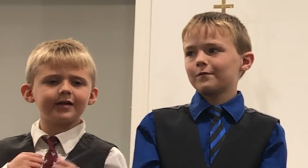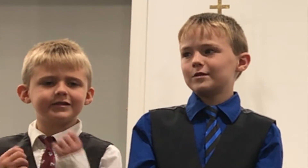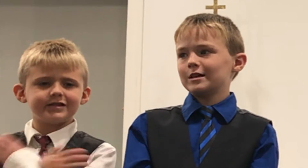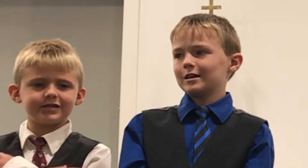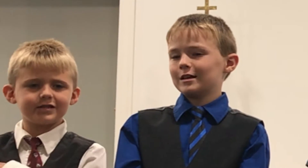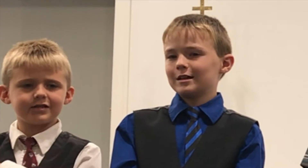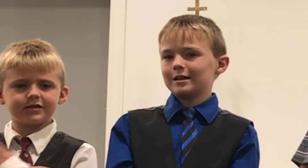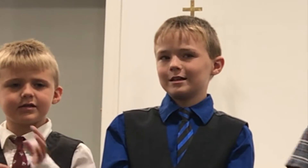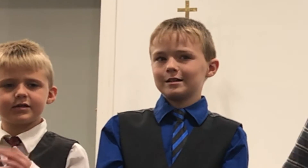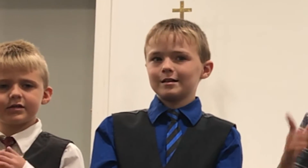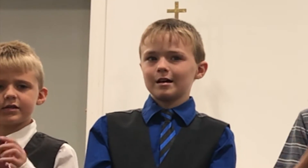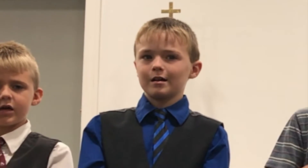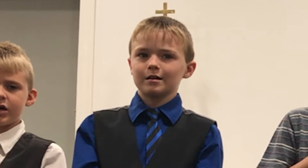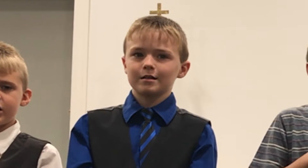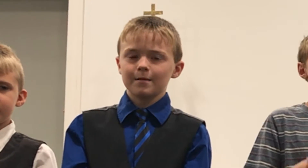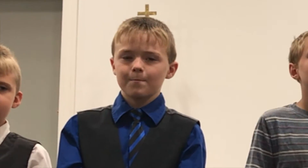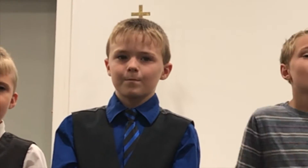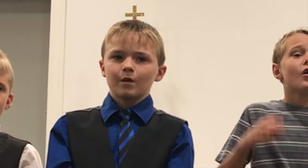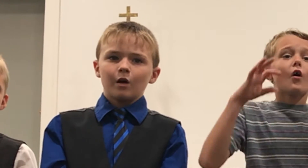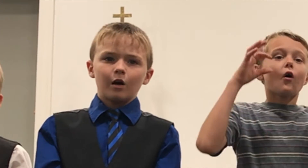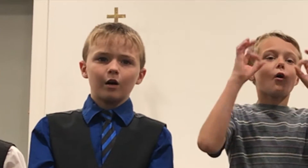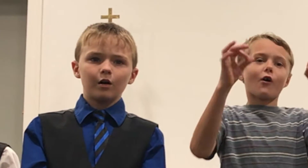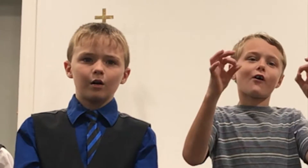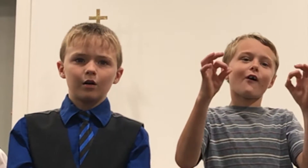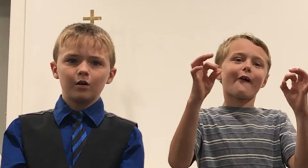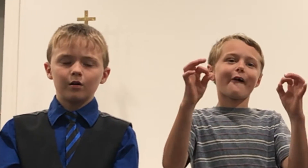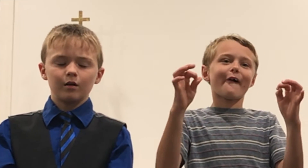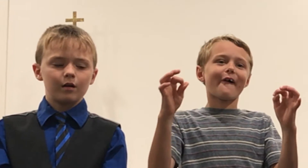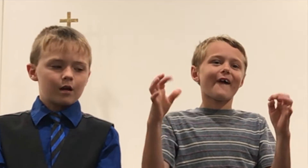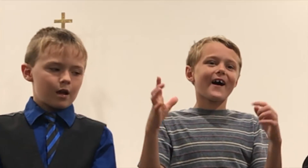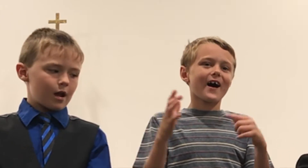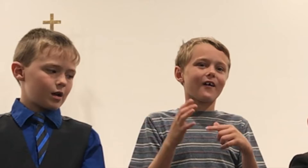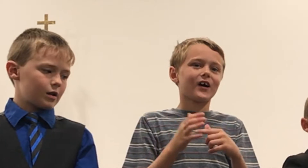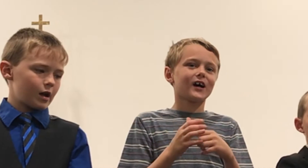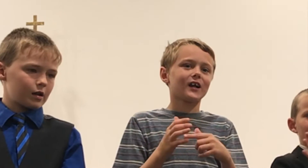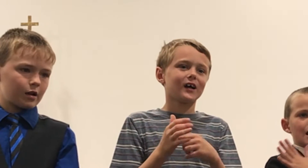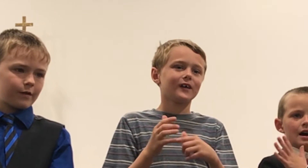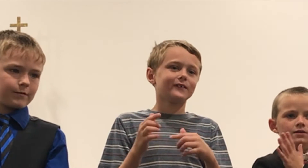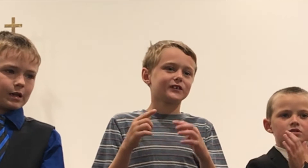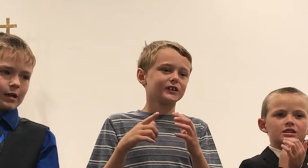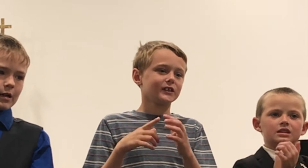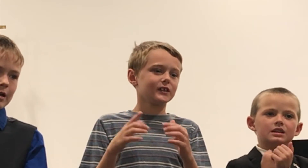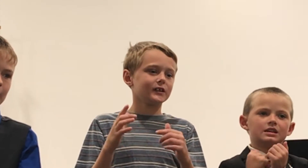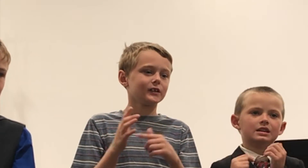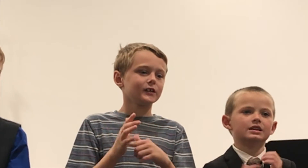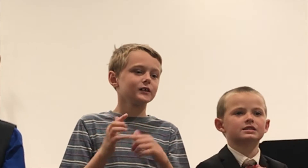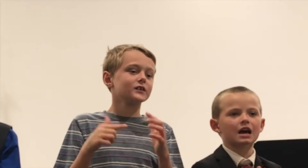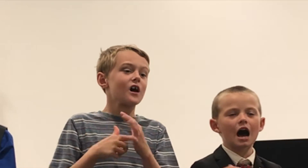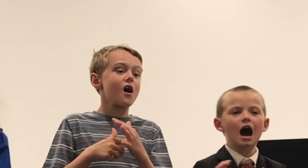Jesus, oh, how I love Jesus. Jesus,